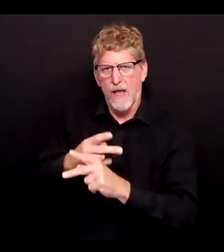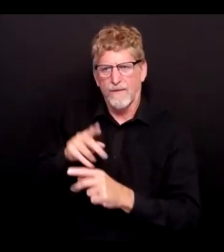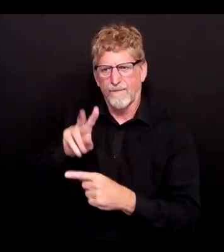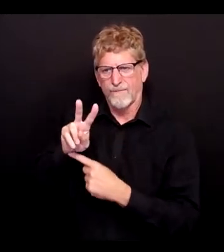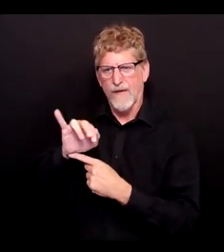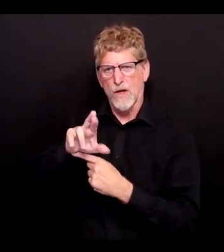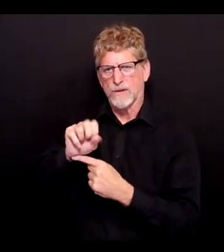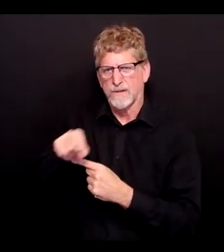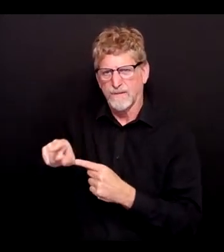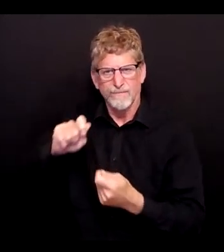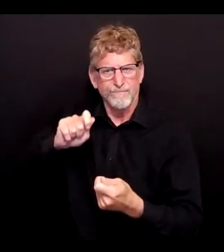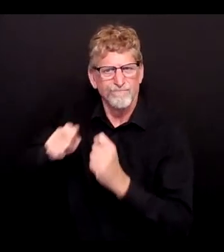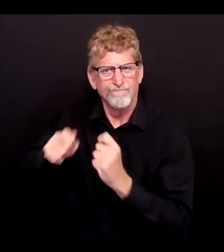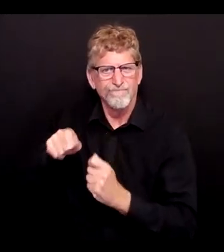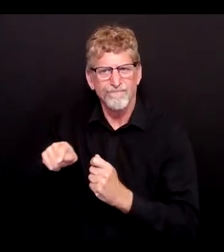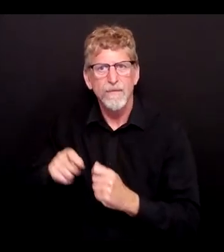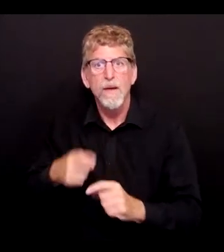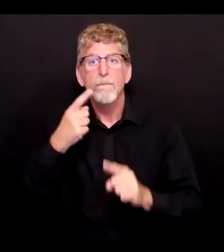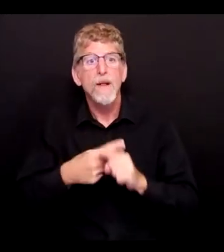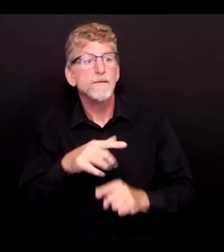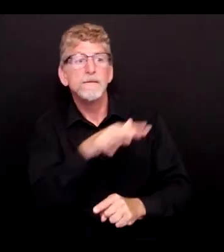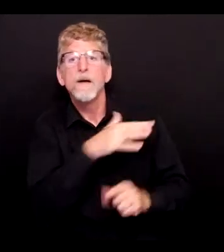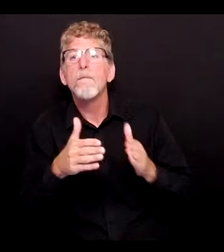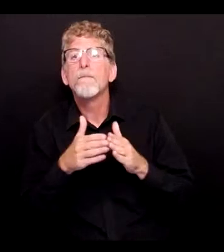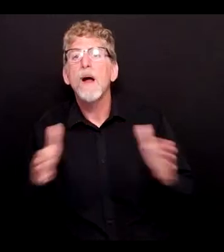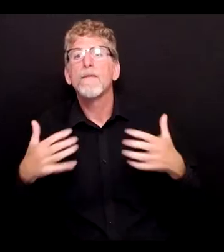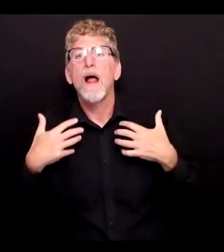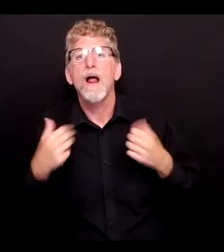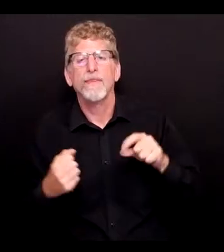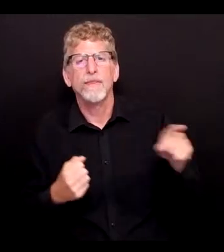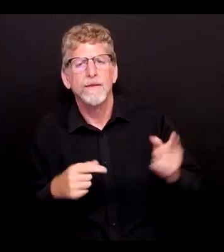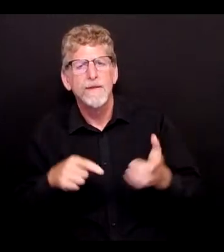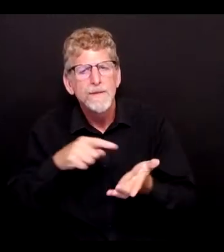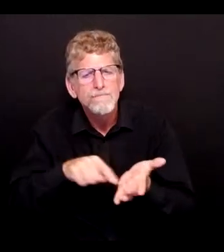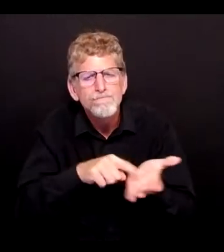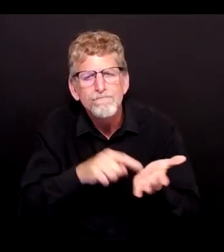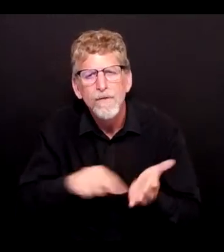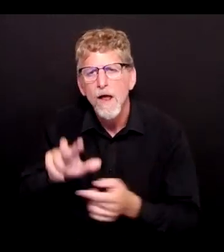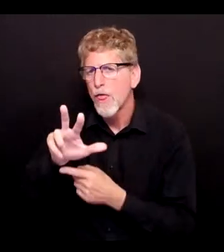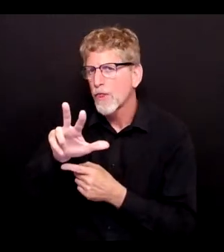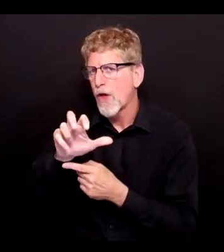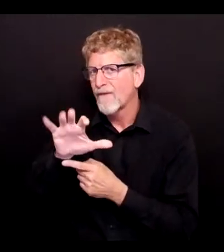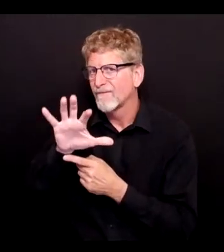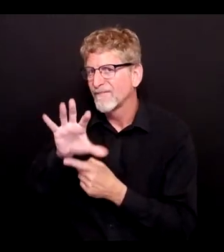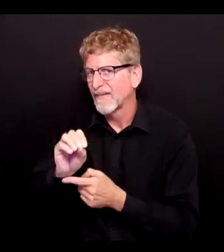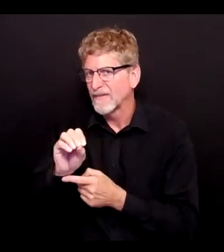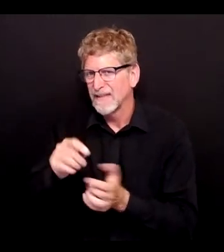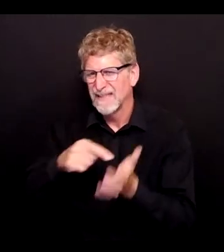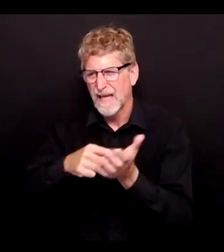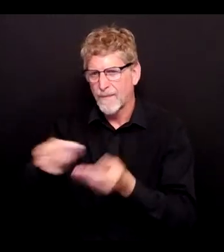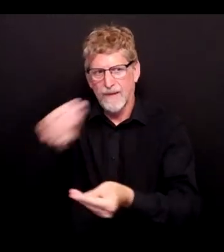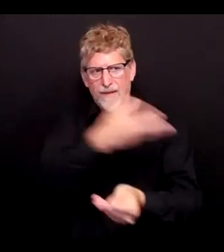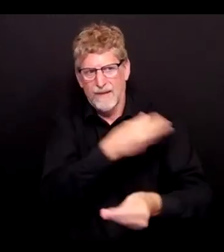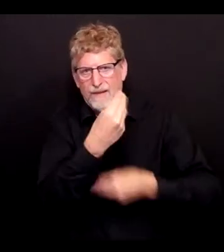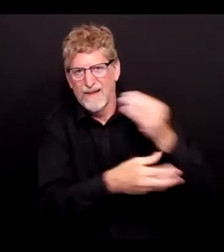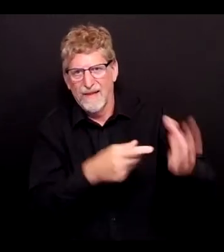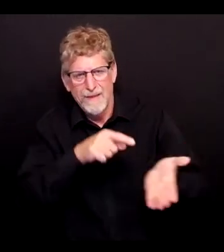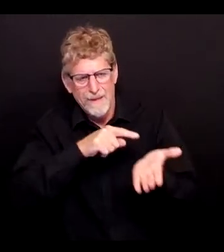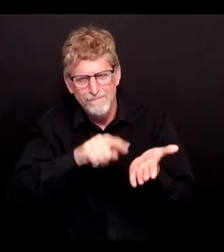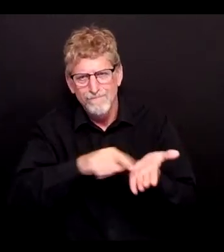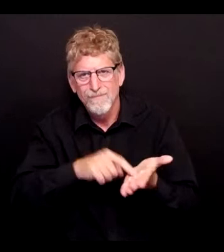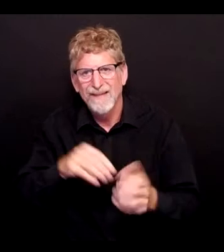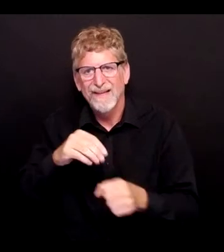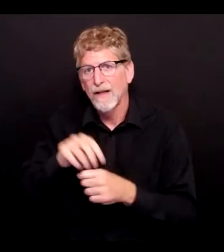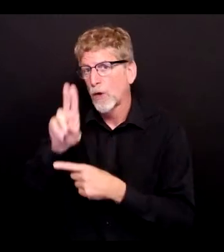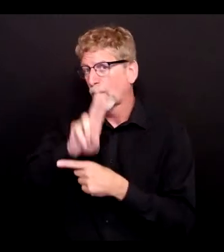lab is sequencing about 350 samples per week, while the University of Minnesota Genomics Center